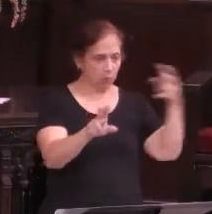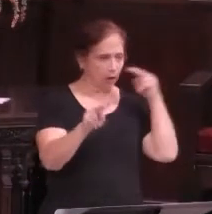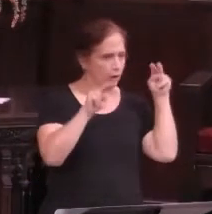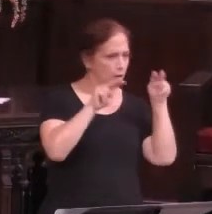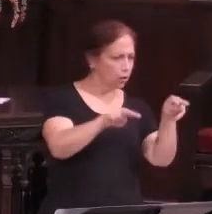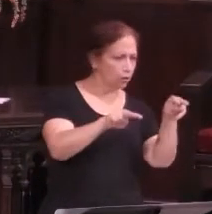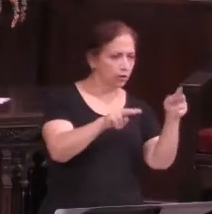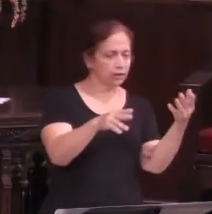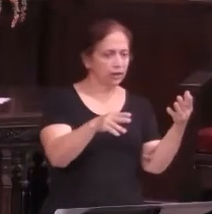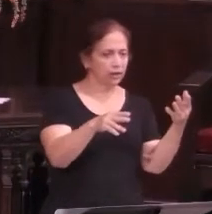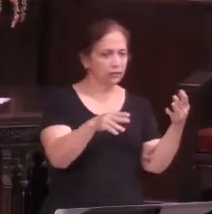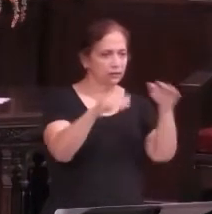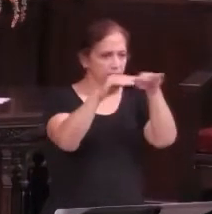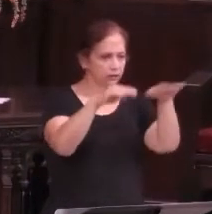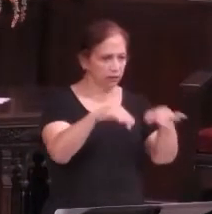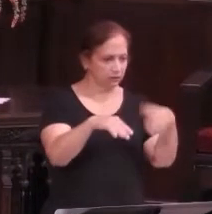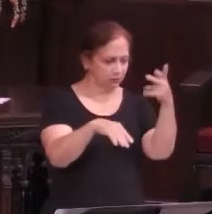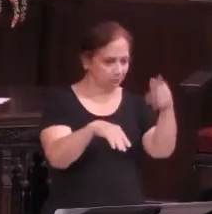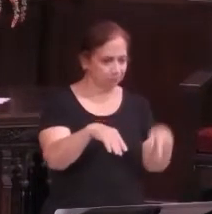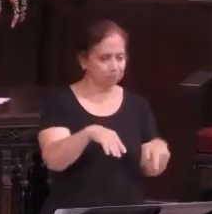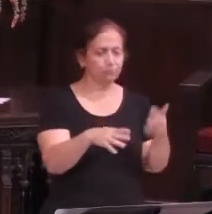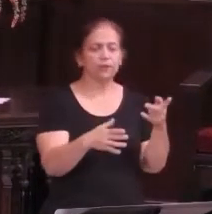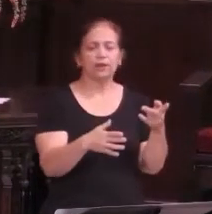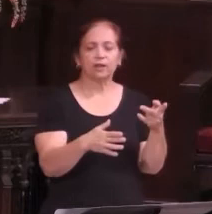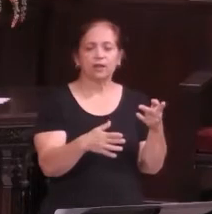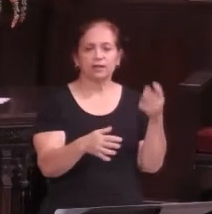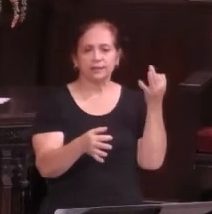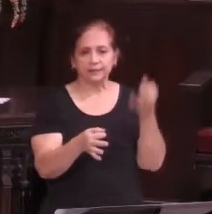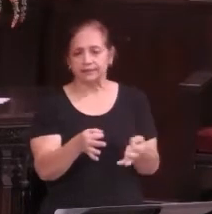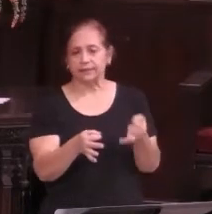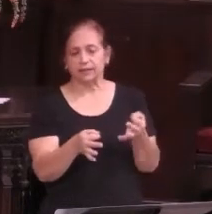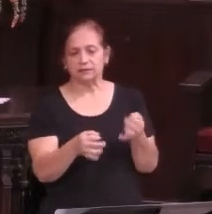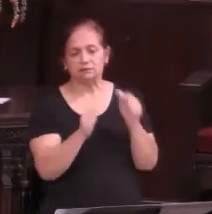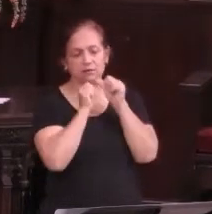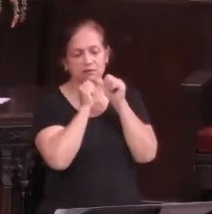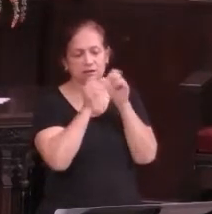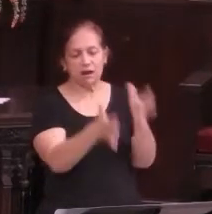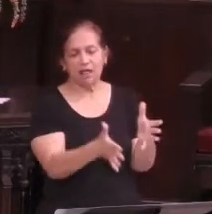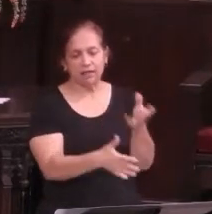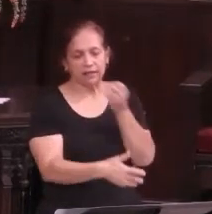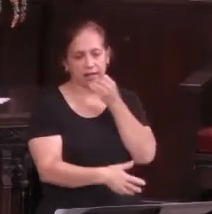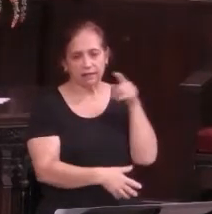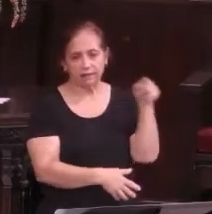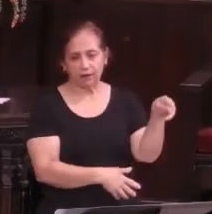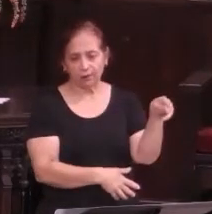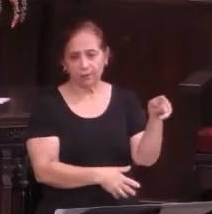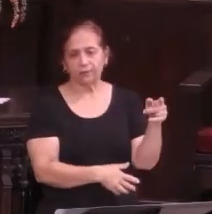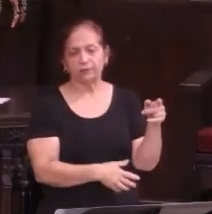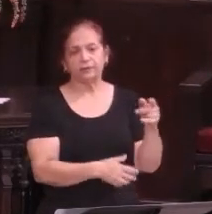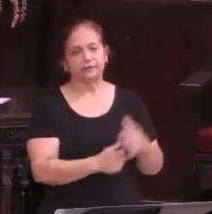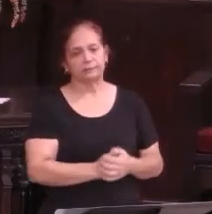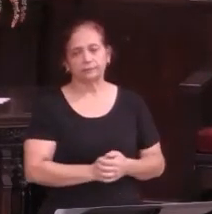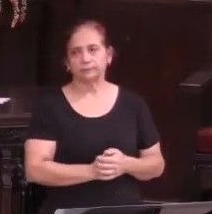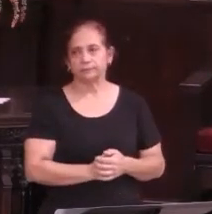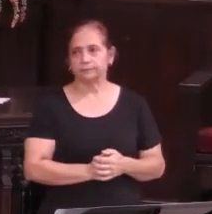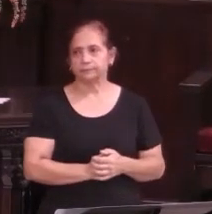the contents, and come to the conclusion there's nothing to eat in this